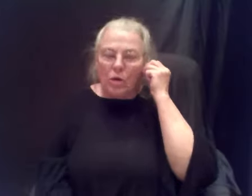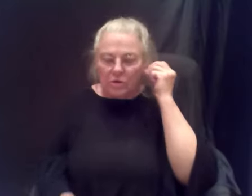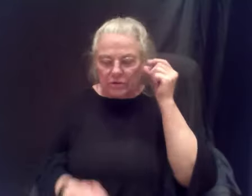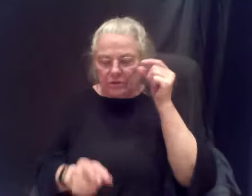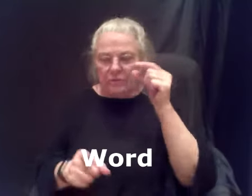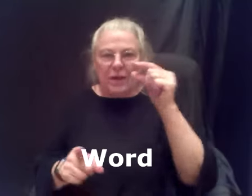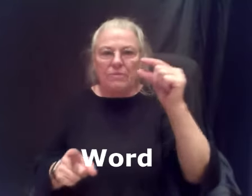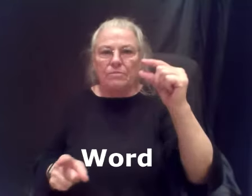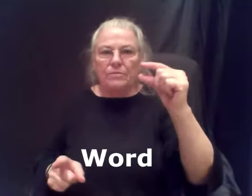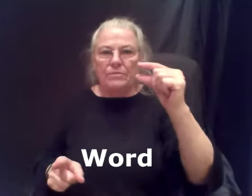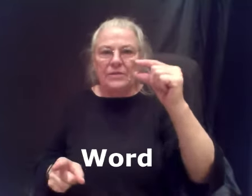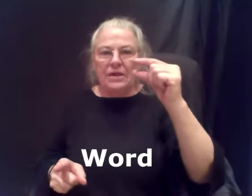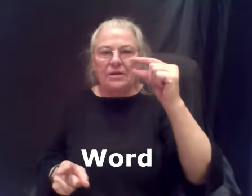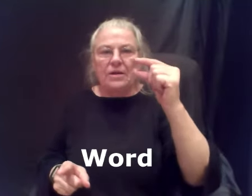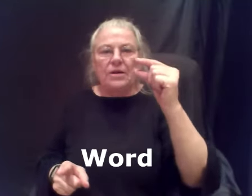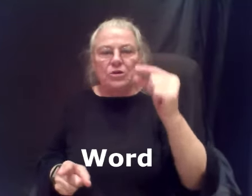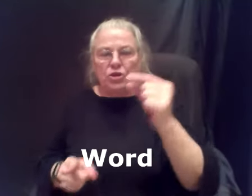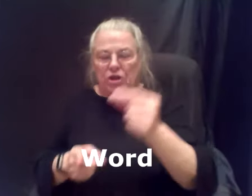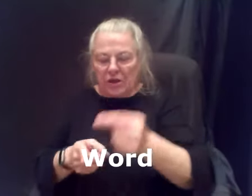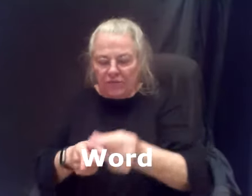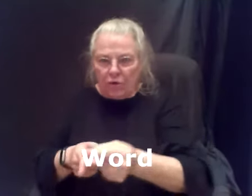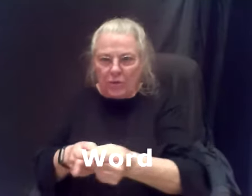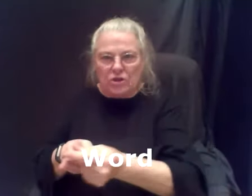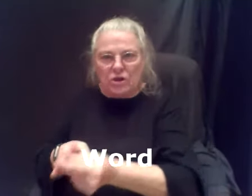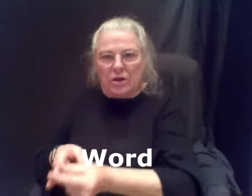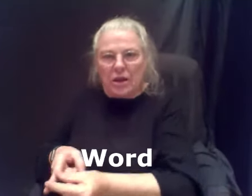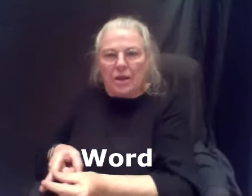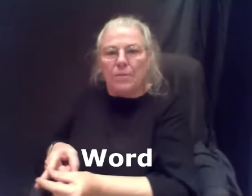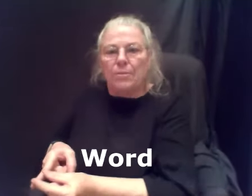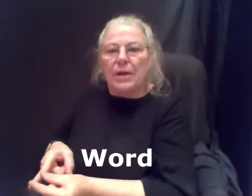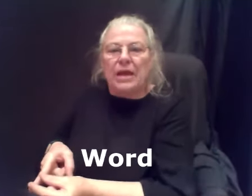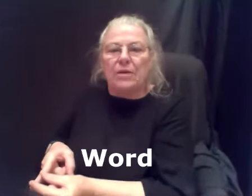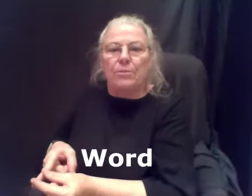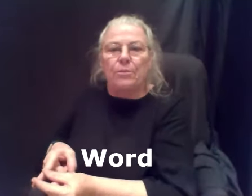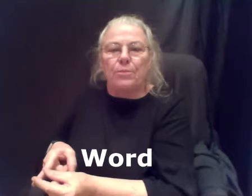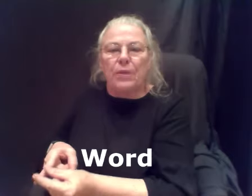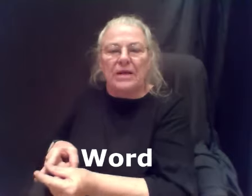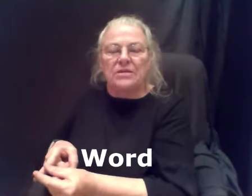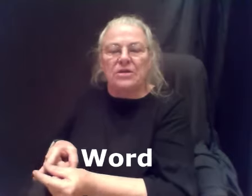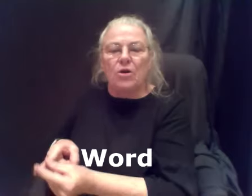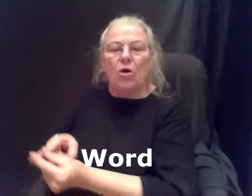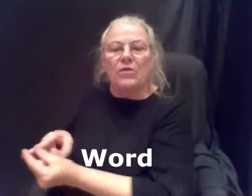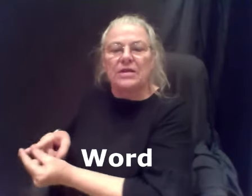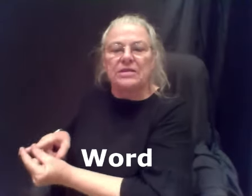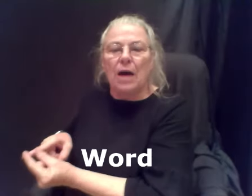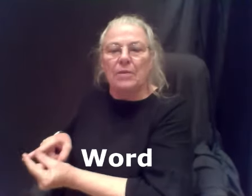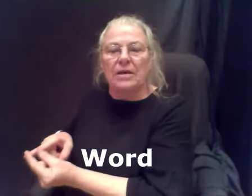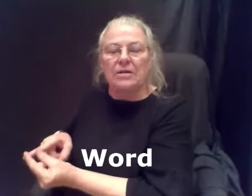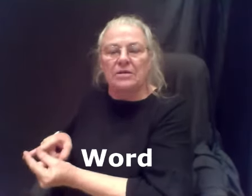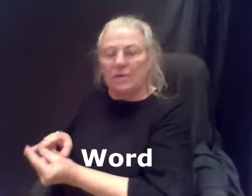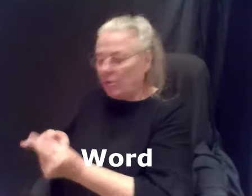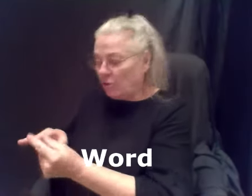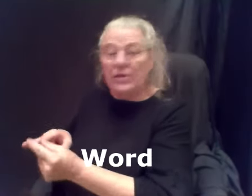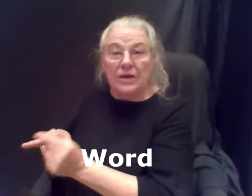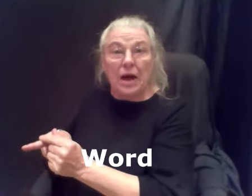Words. And the G formation, but it places it on the dominant or on the